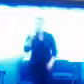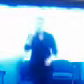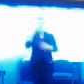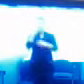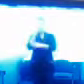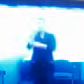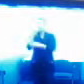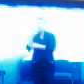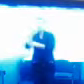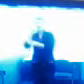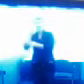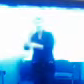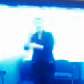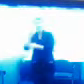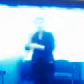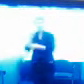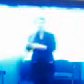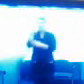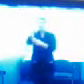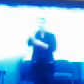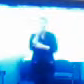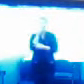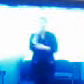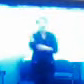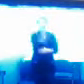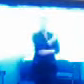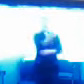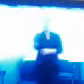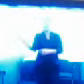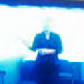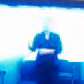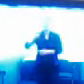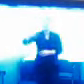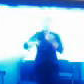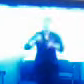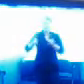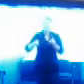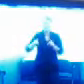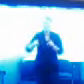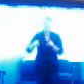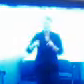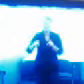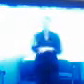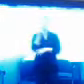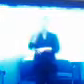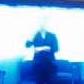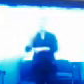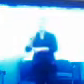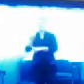Some people believe a lot of these stories are for kids, but that's not true. Folk tales are for everyone.